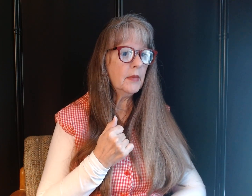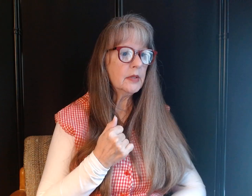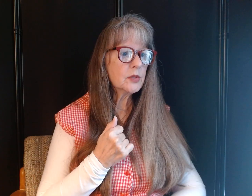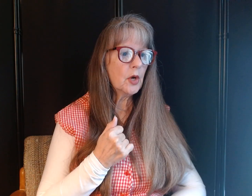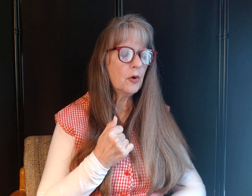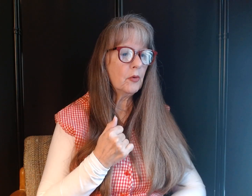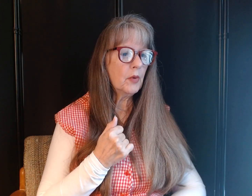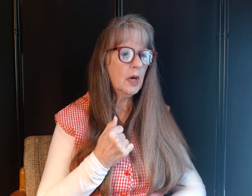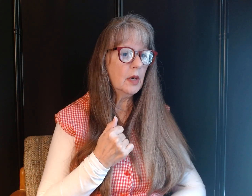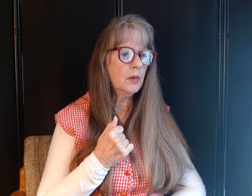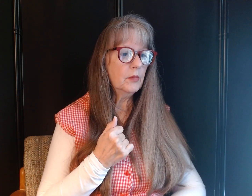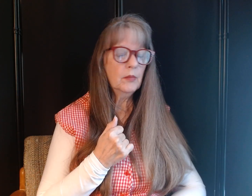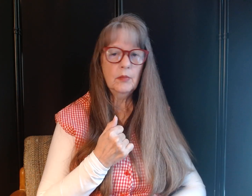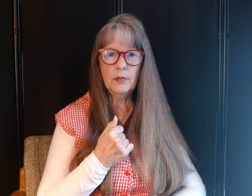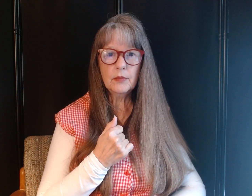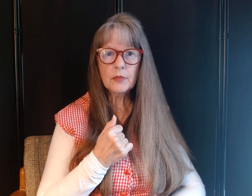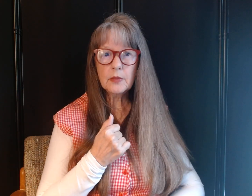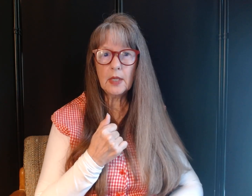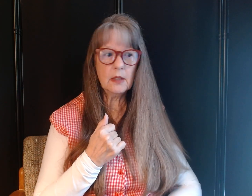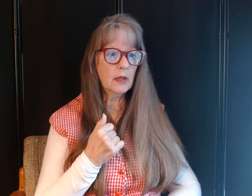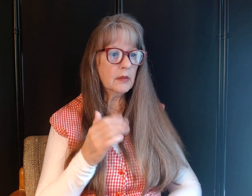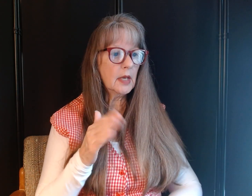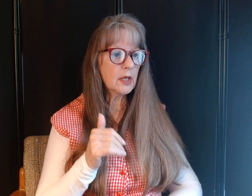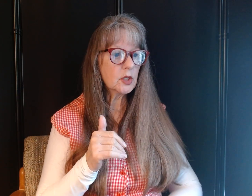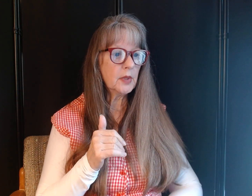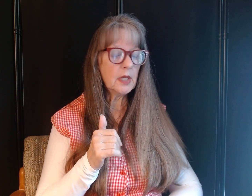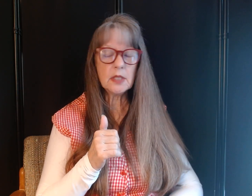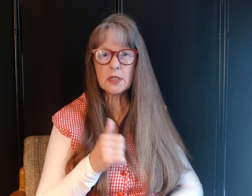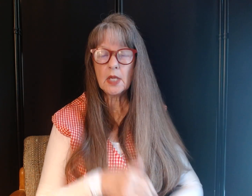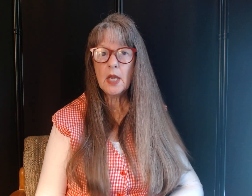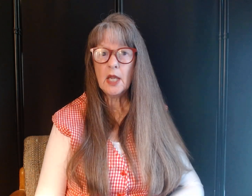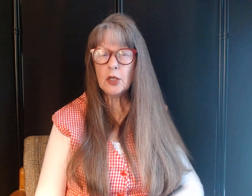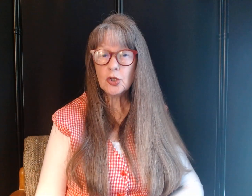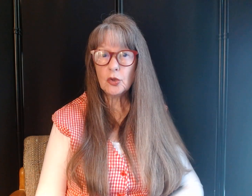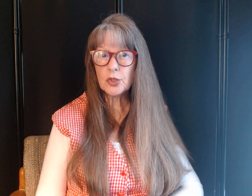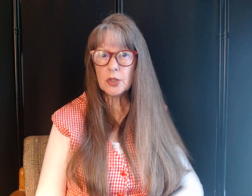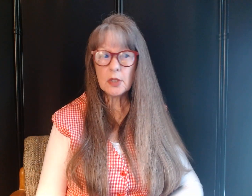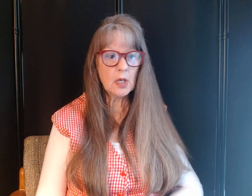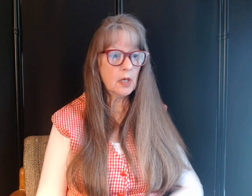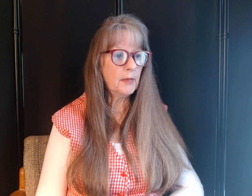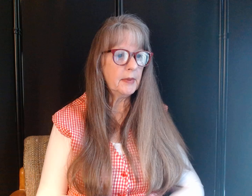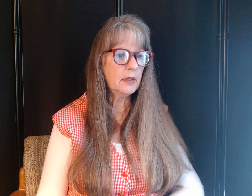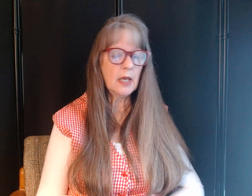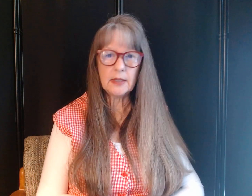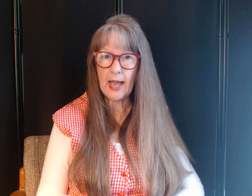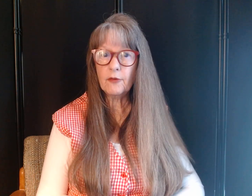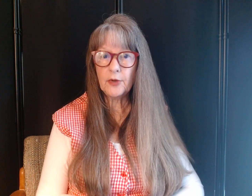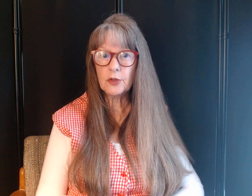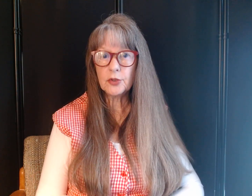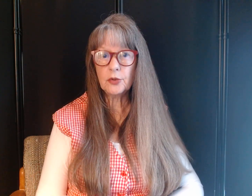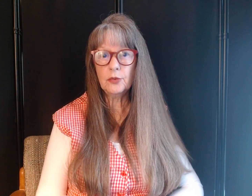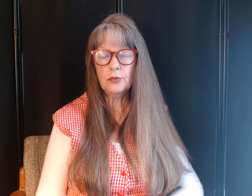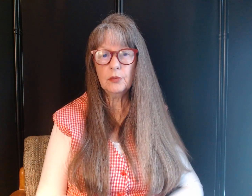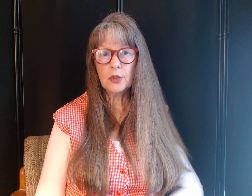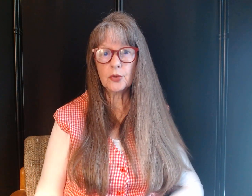And so then the next one is indulge in, allow fear to